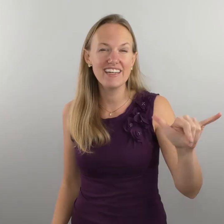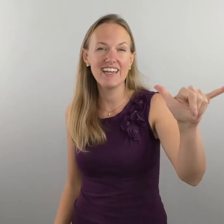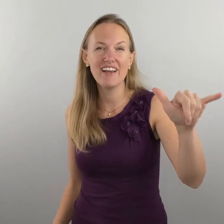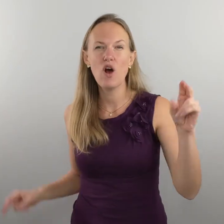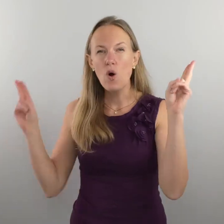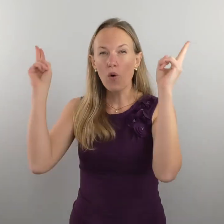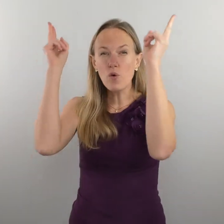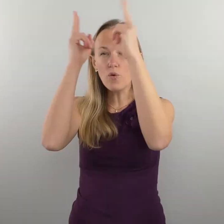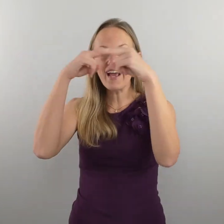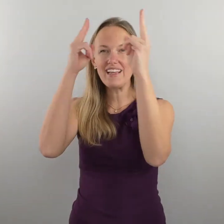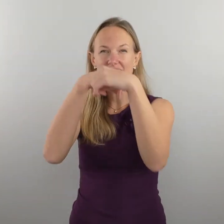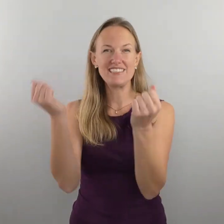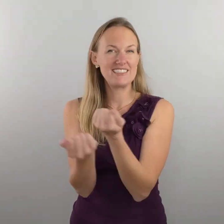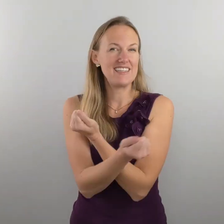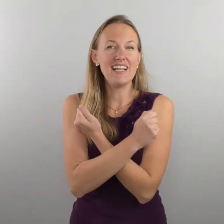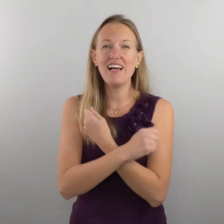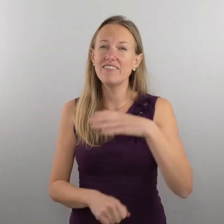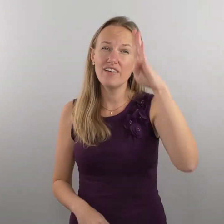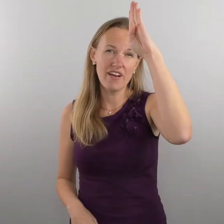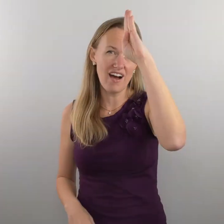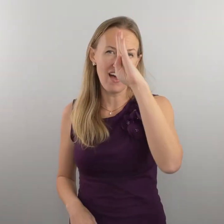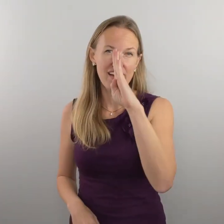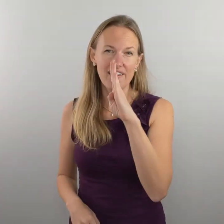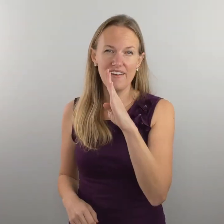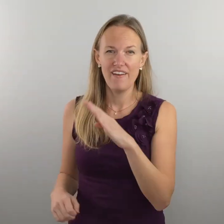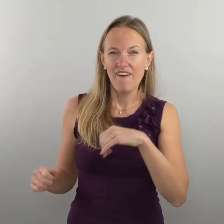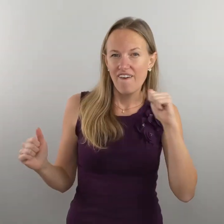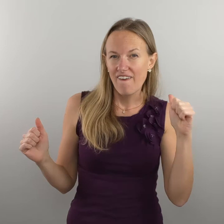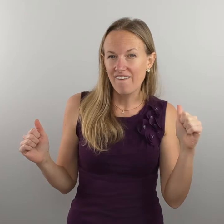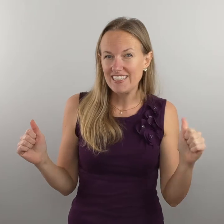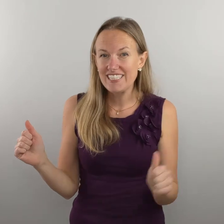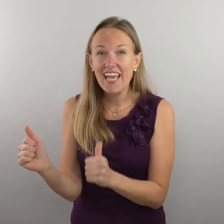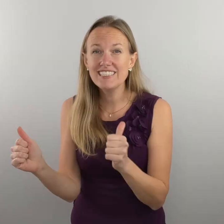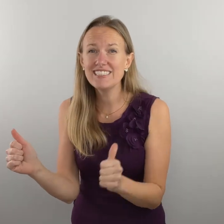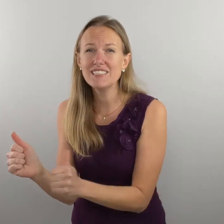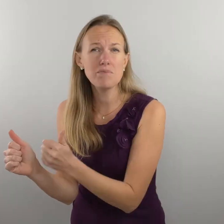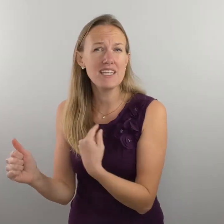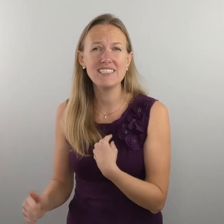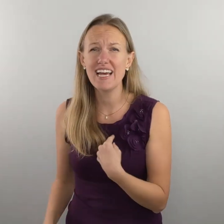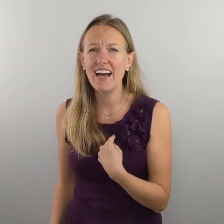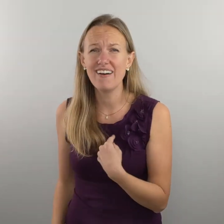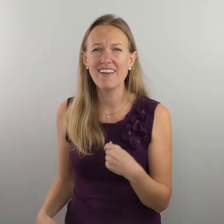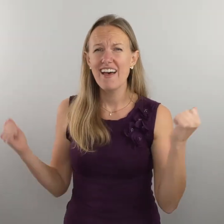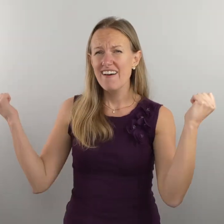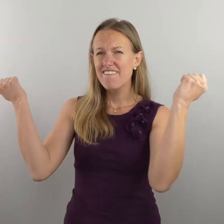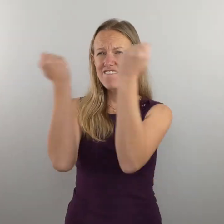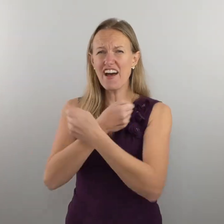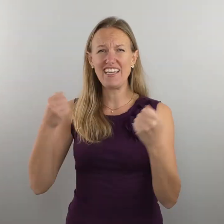never-ending, reckless love of God. Oh, it chases me down,